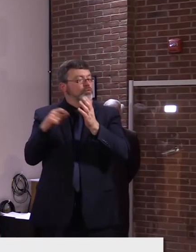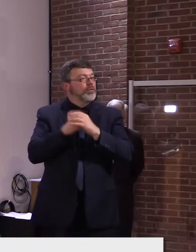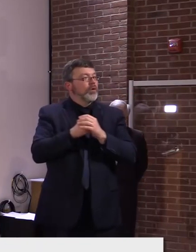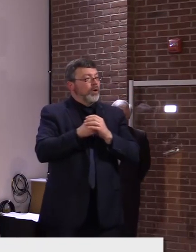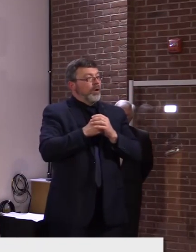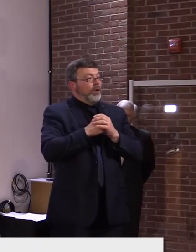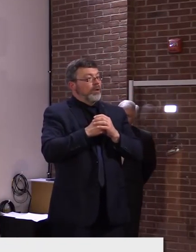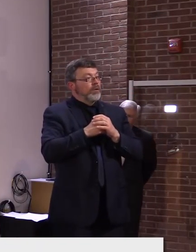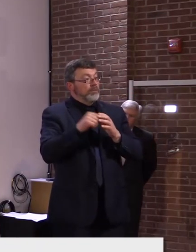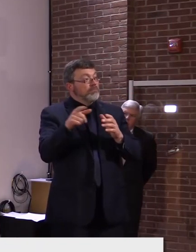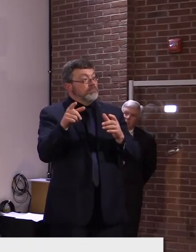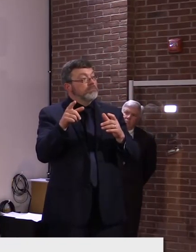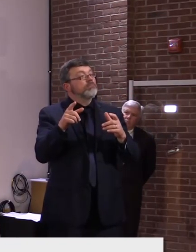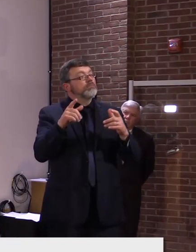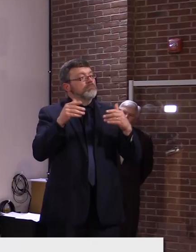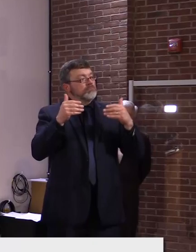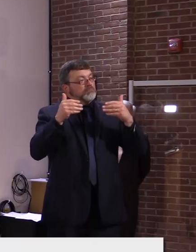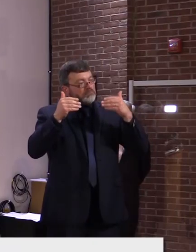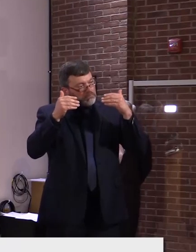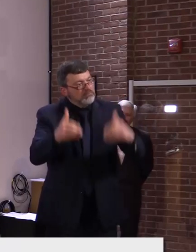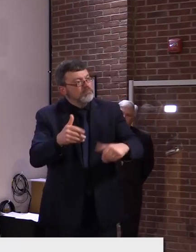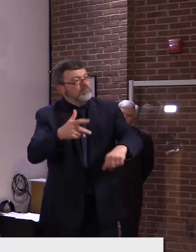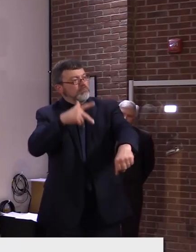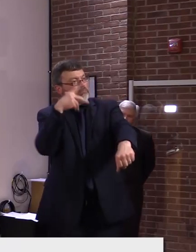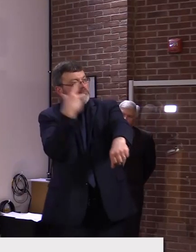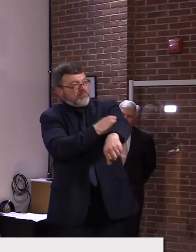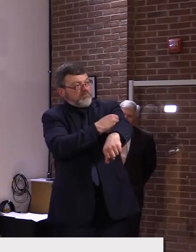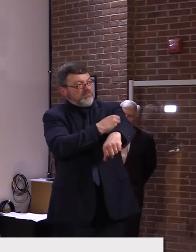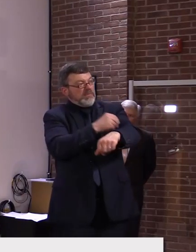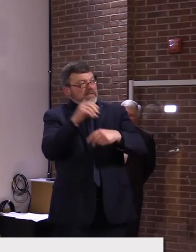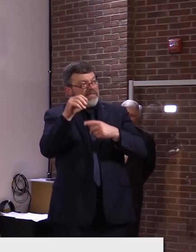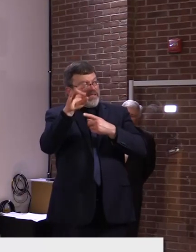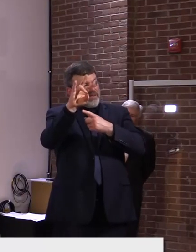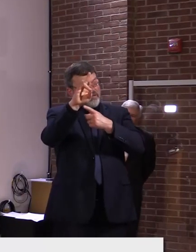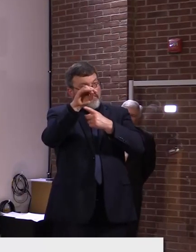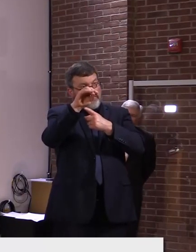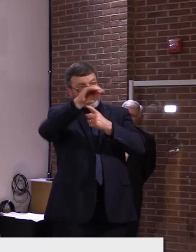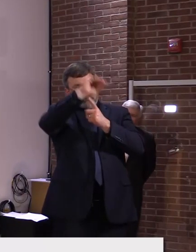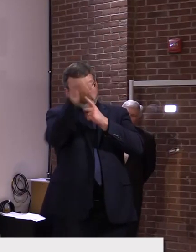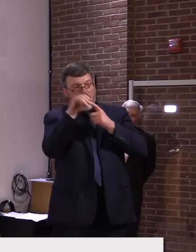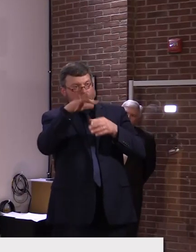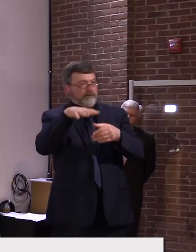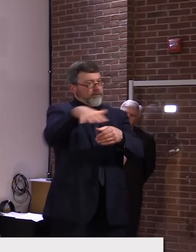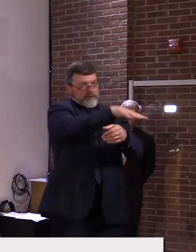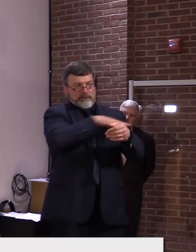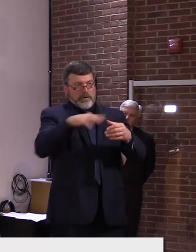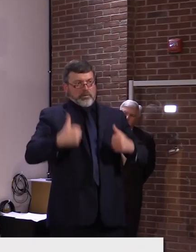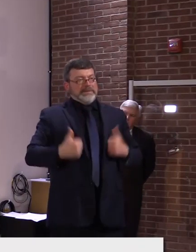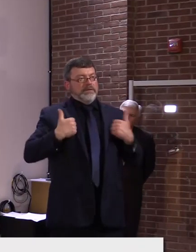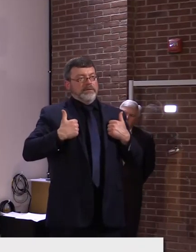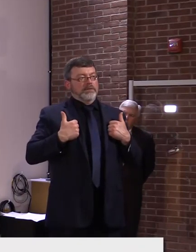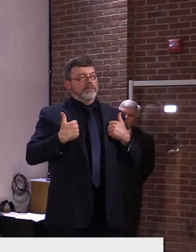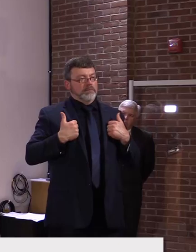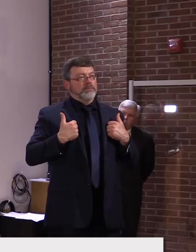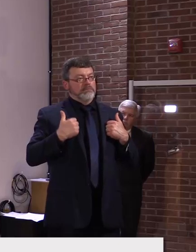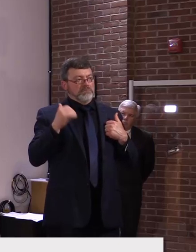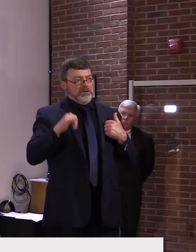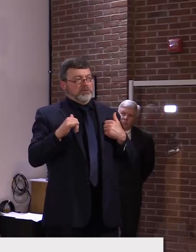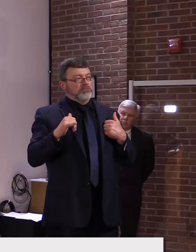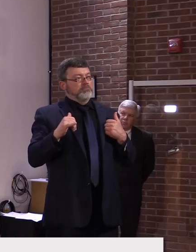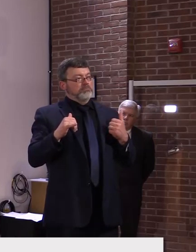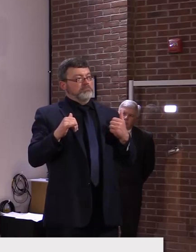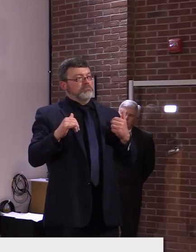both PCR and antigen testing, the investigators found that after one dose of vaccine,